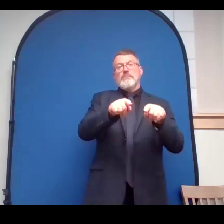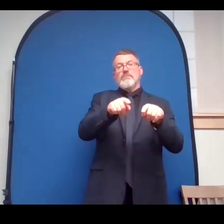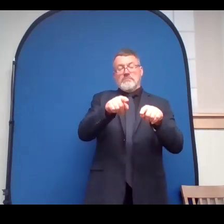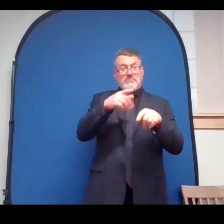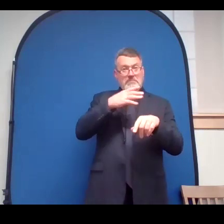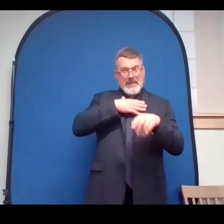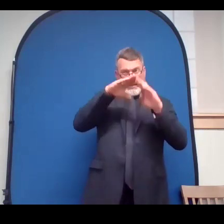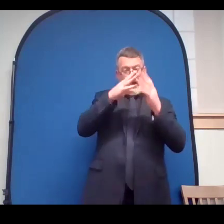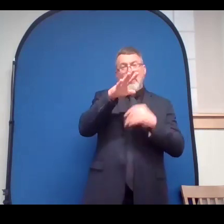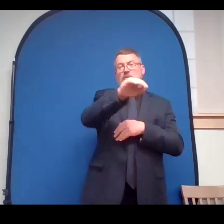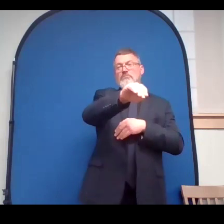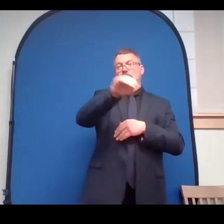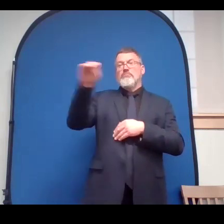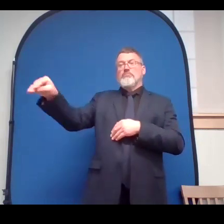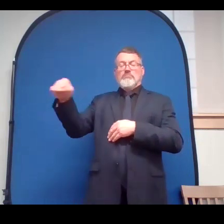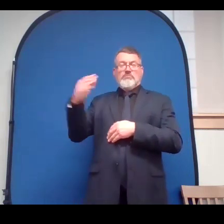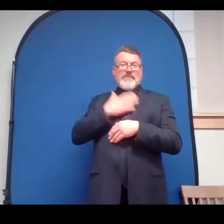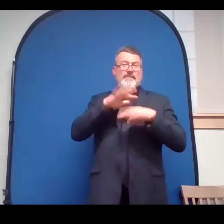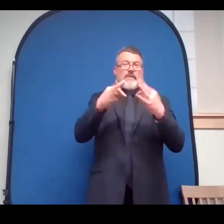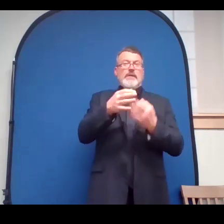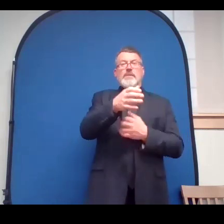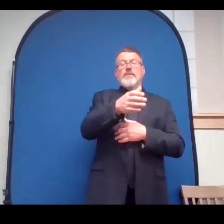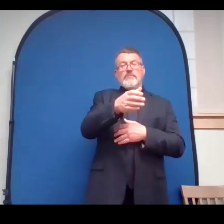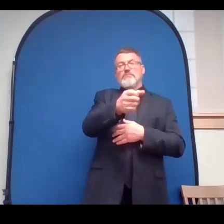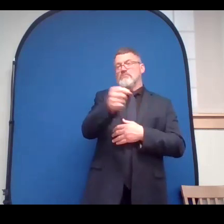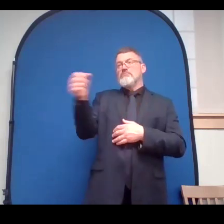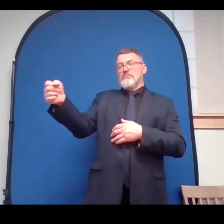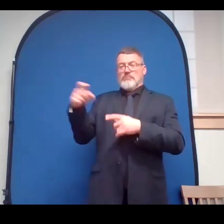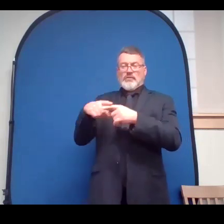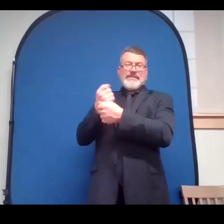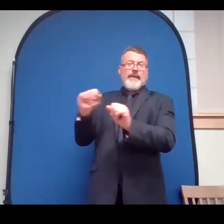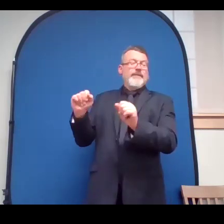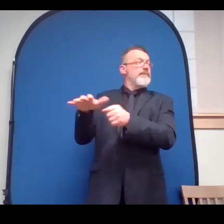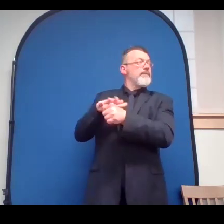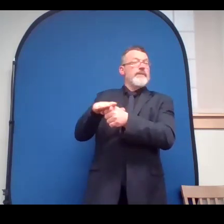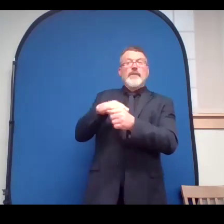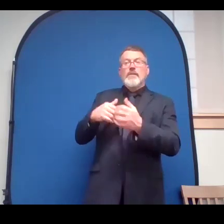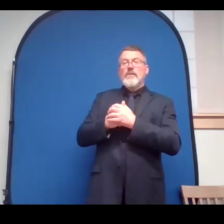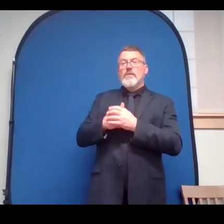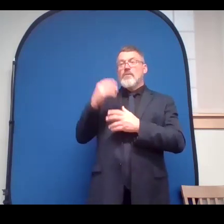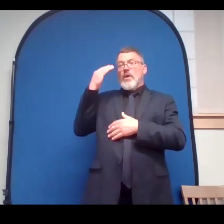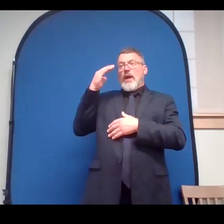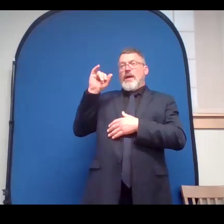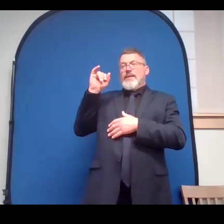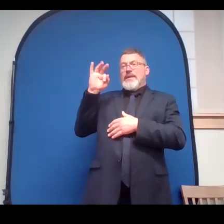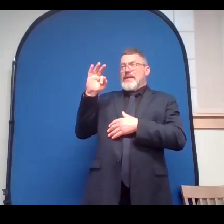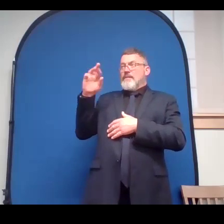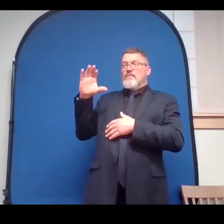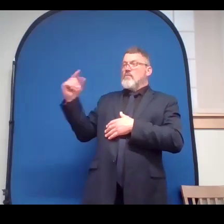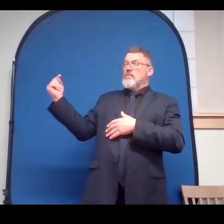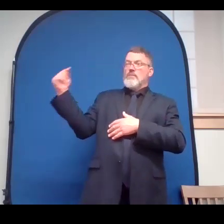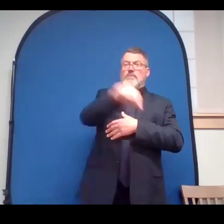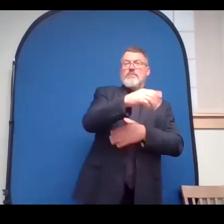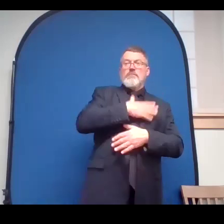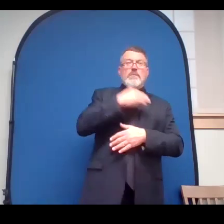another location. And why was that? Just in case he was coming north, because nobody knew where he was. And because he'd earlier made